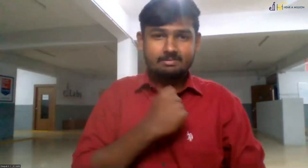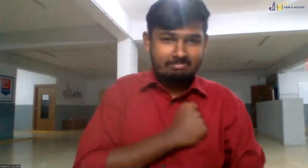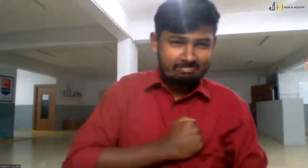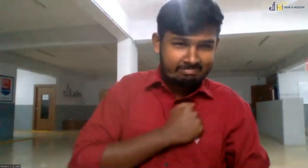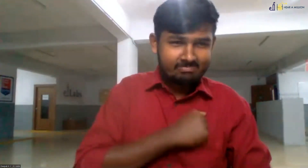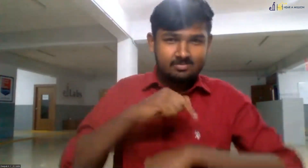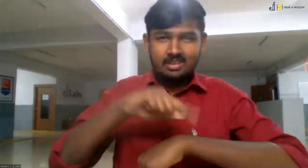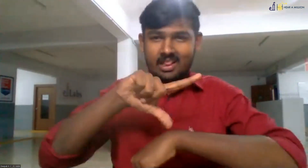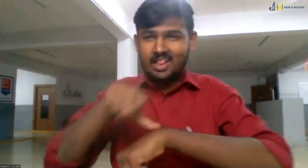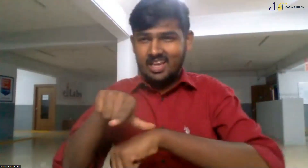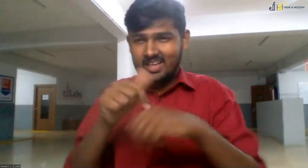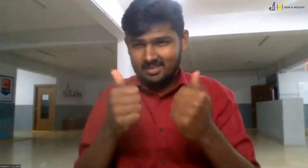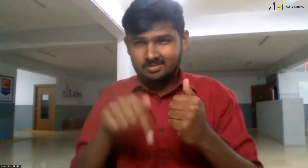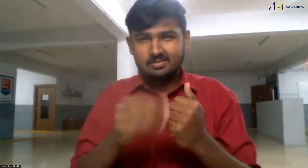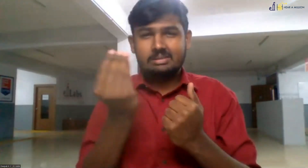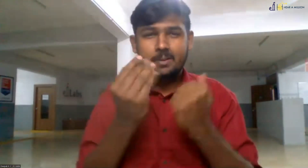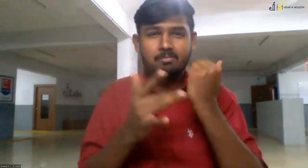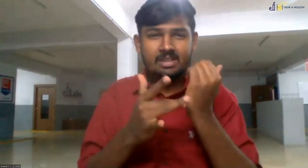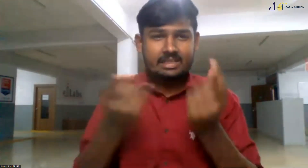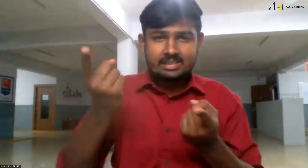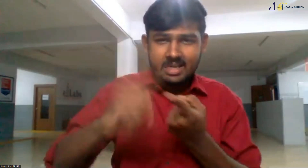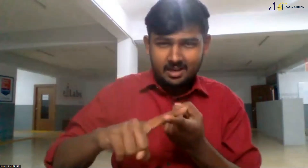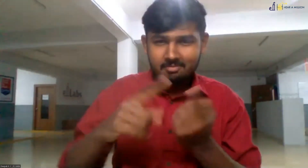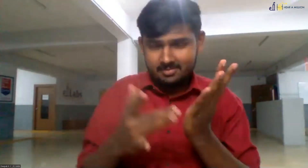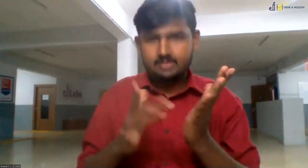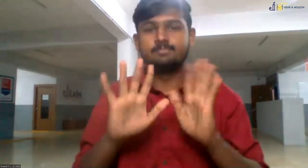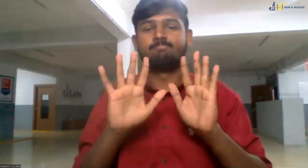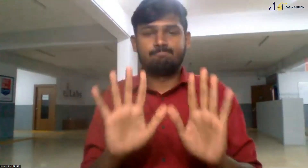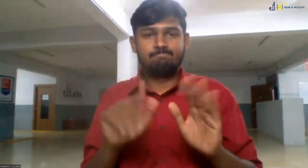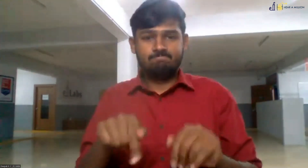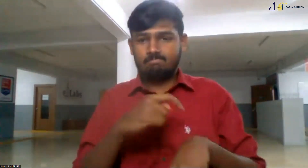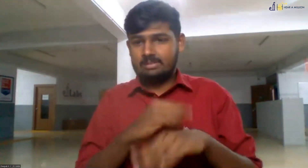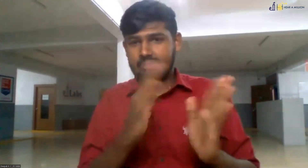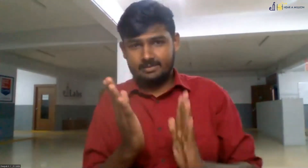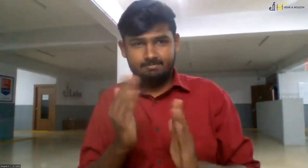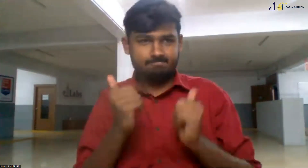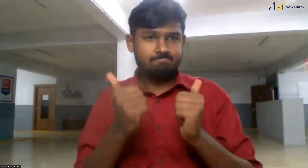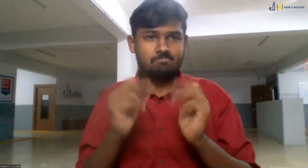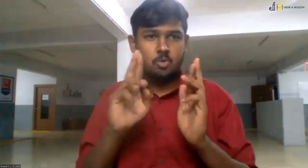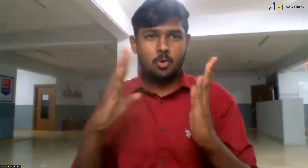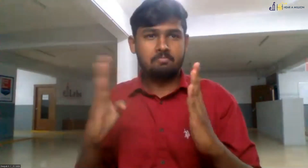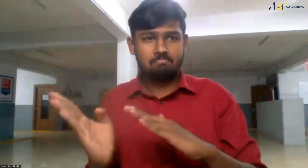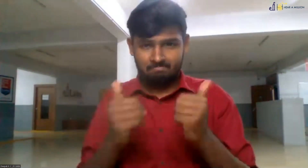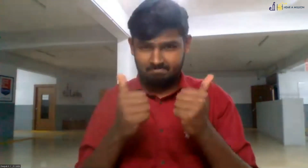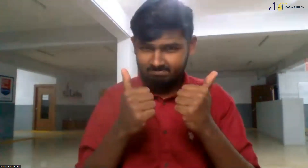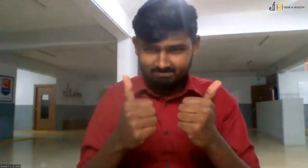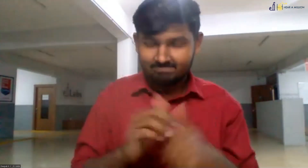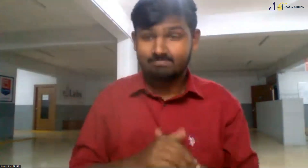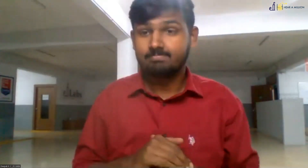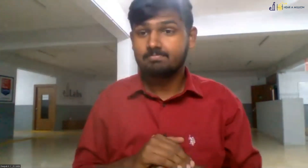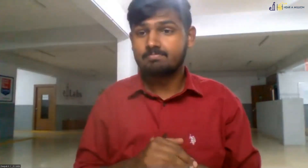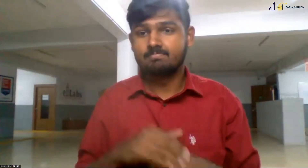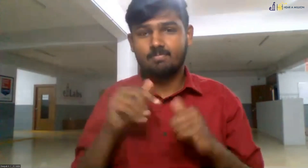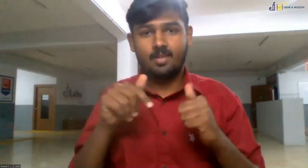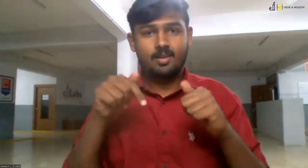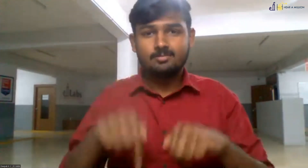Hello, everybody. So sorry for being late. We had some technical issue today. So that's why